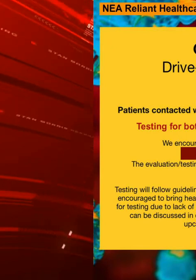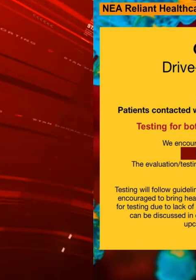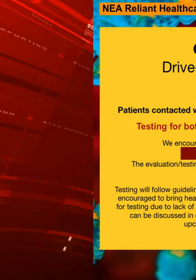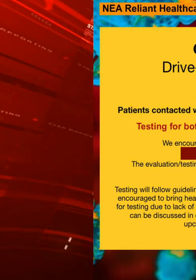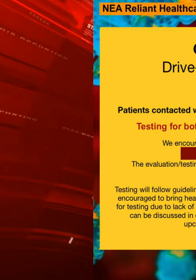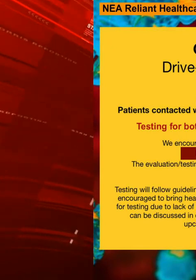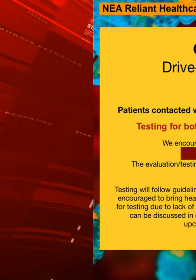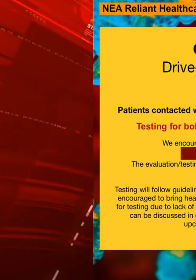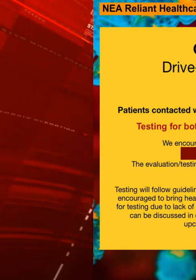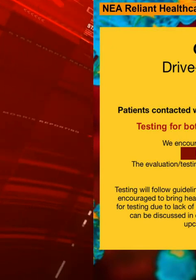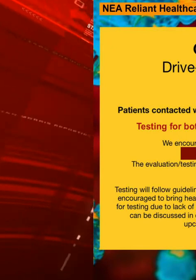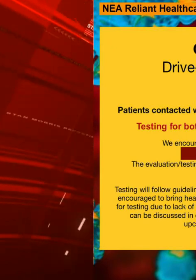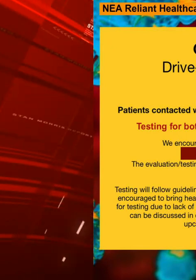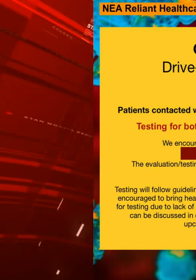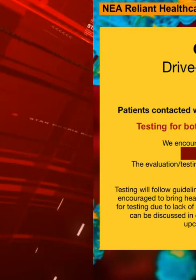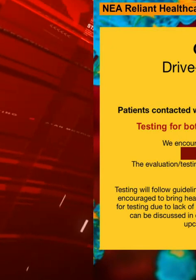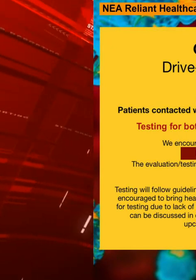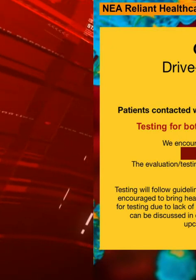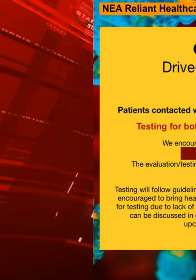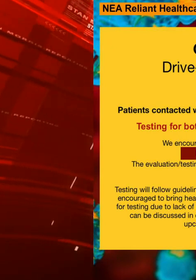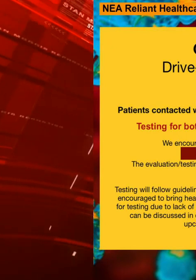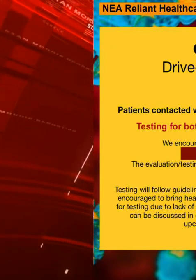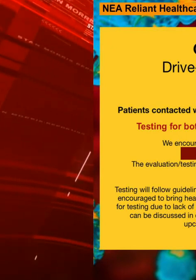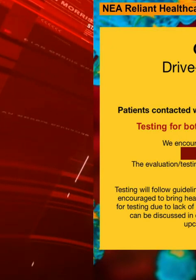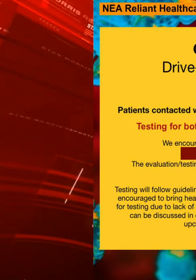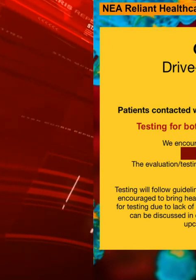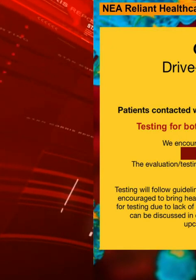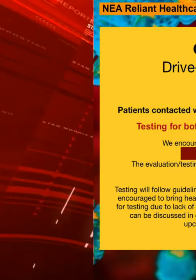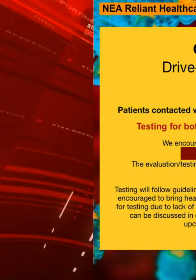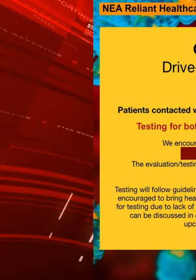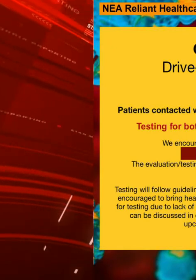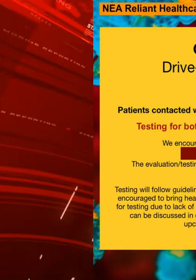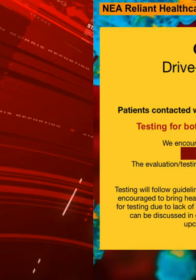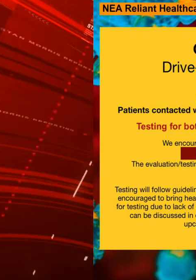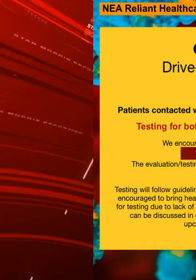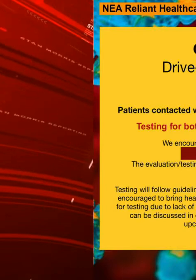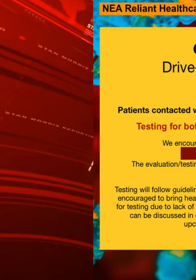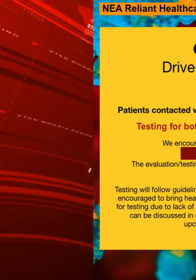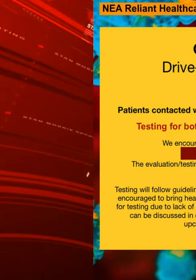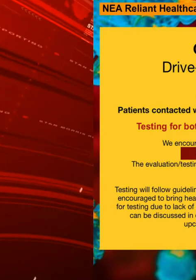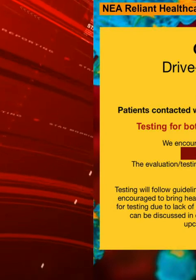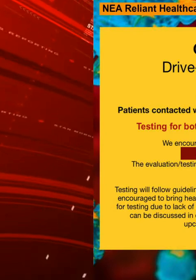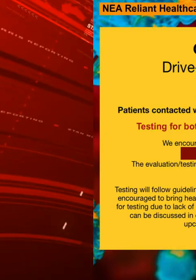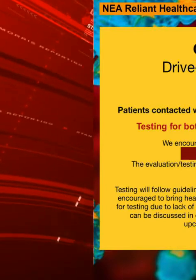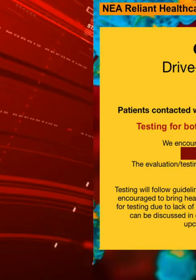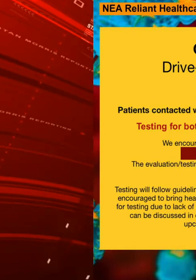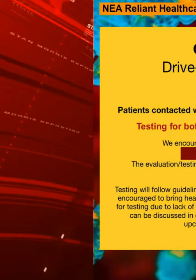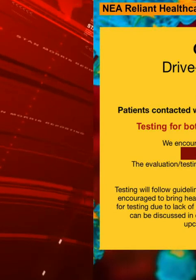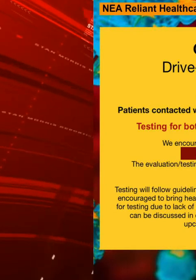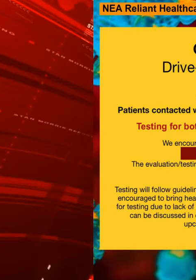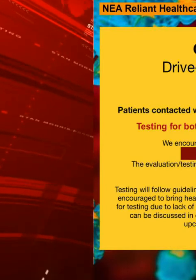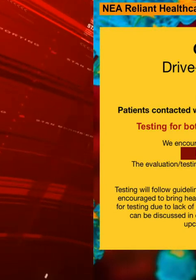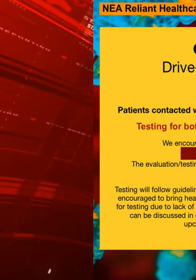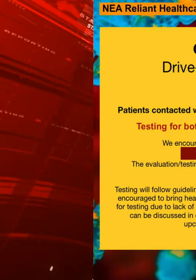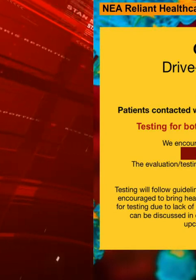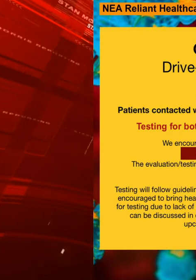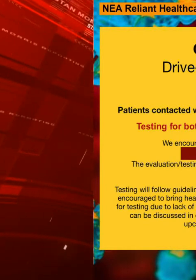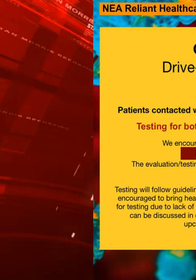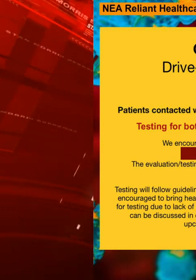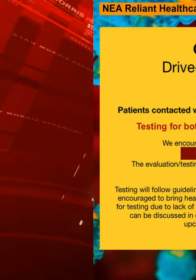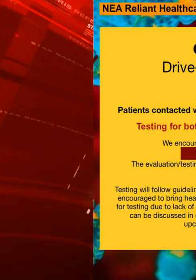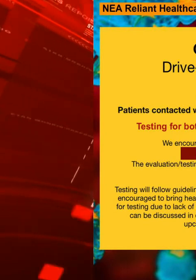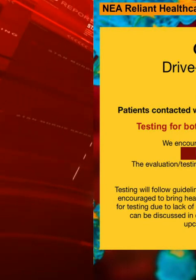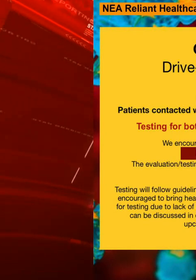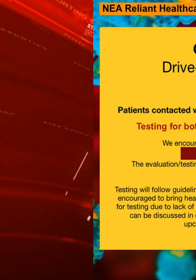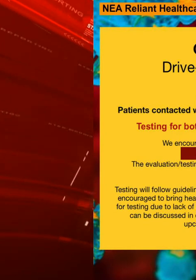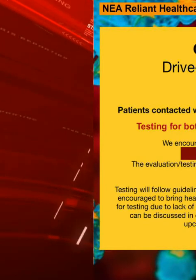yesterday, I believe was the number that Jeremy Bergman gave me, and it was in the high 90s the day before. I think maybe 98, but I'm not totally sure. However, good